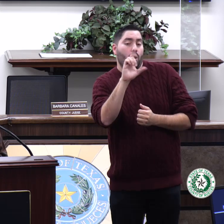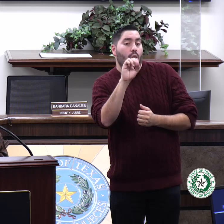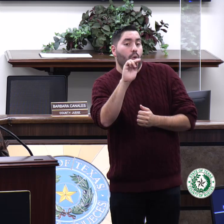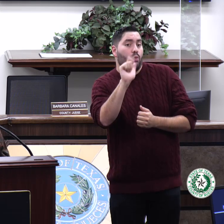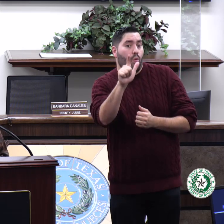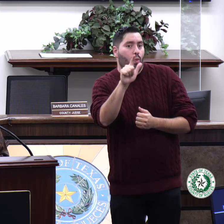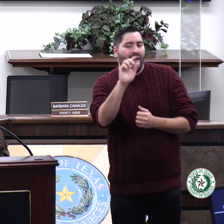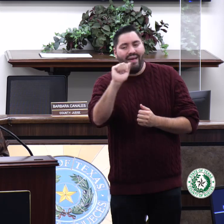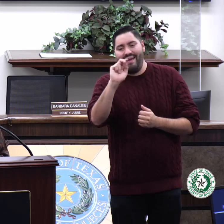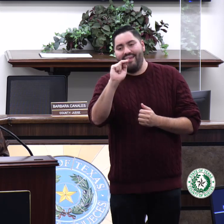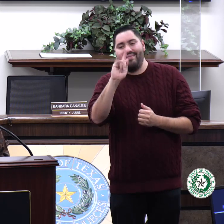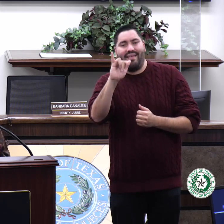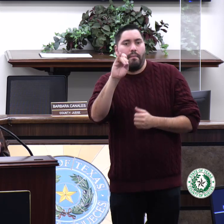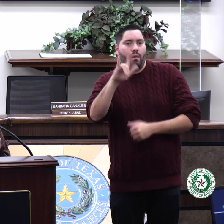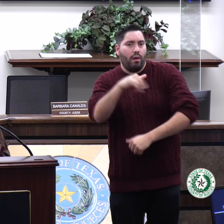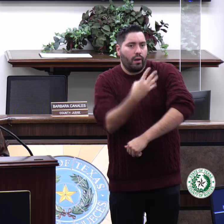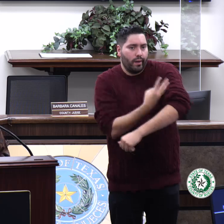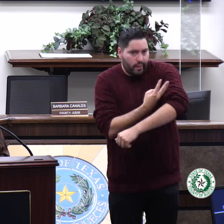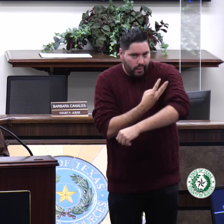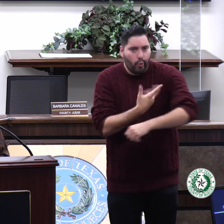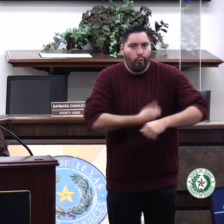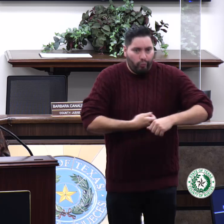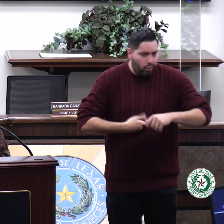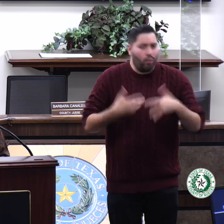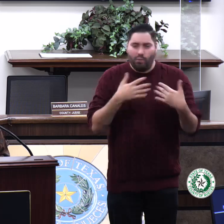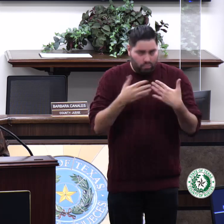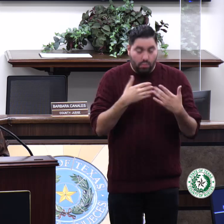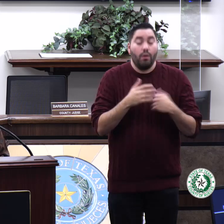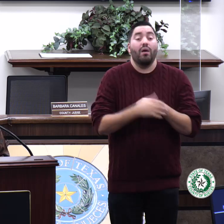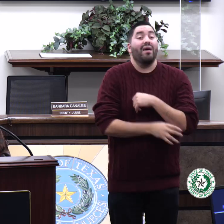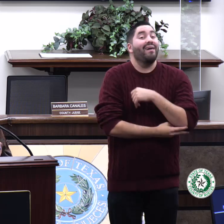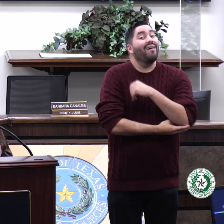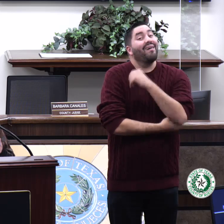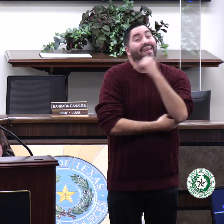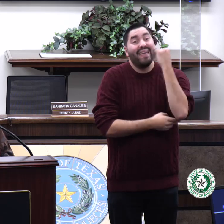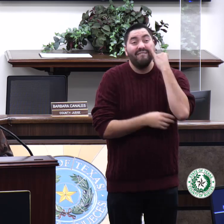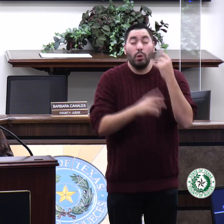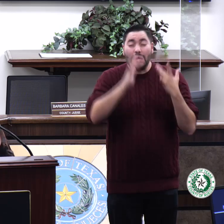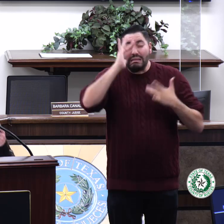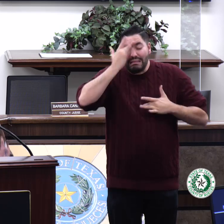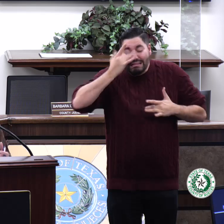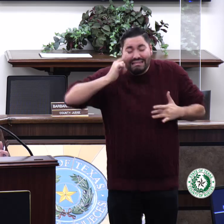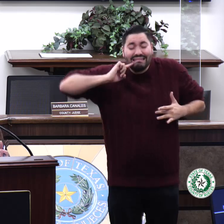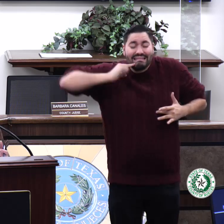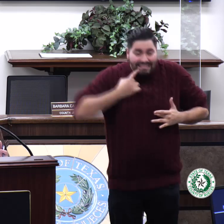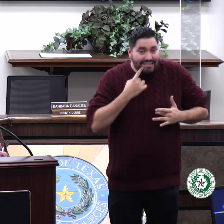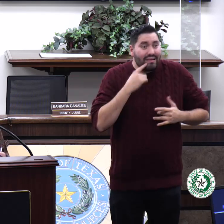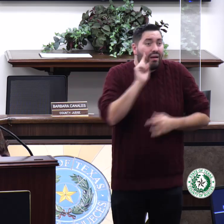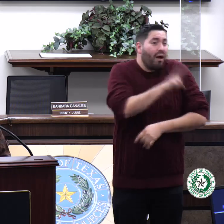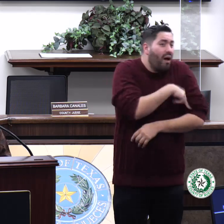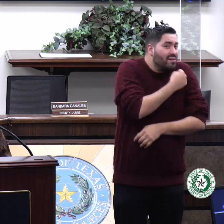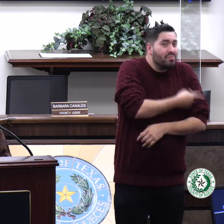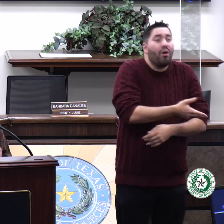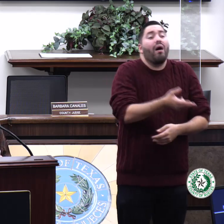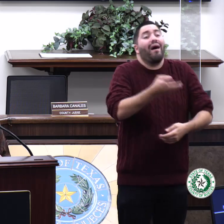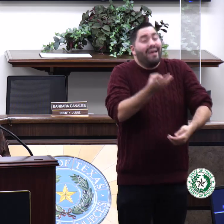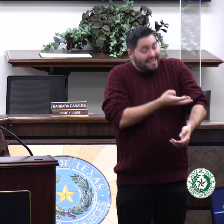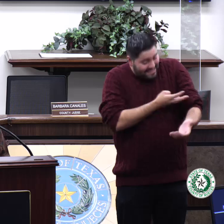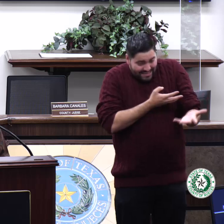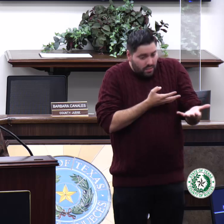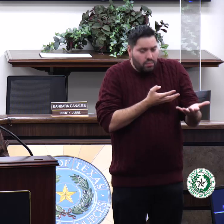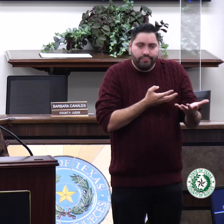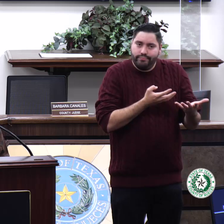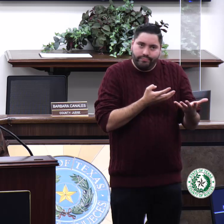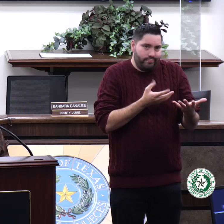work so great when you are very ill and in the hospital. You want to be in those early days, those first 10